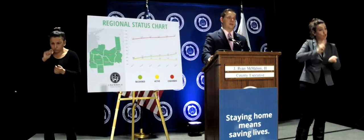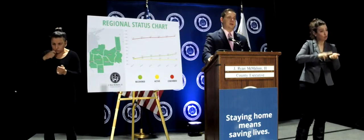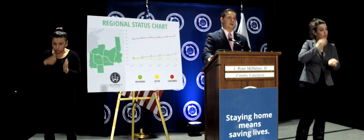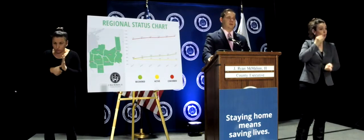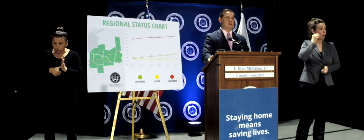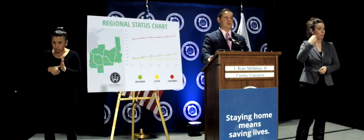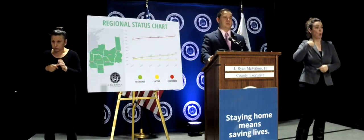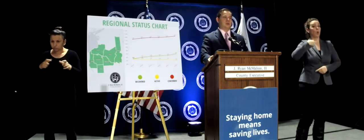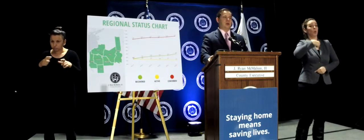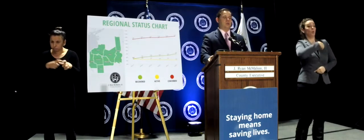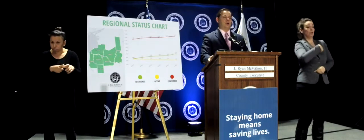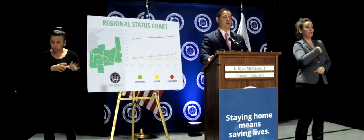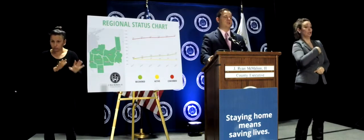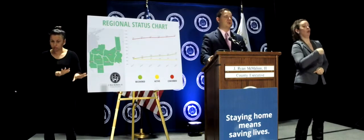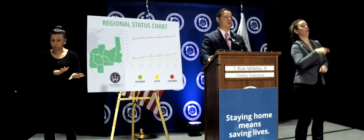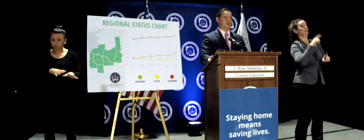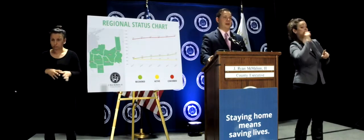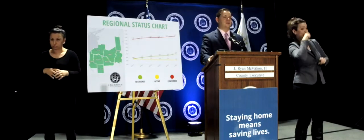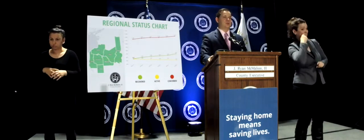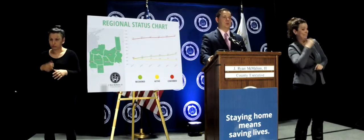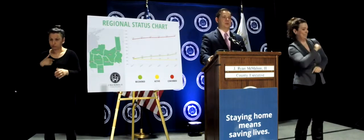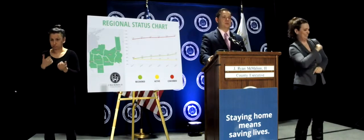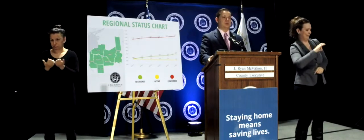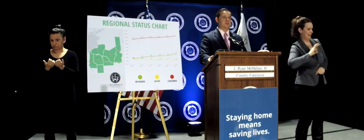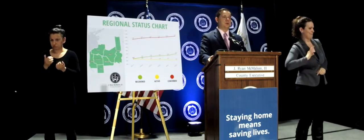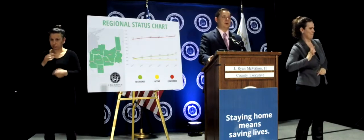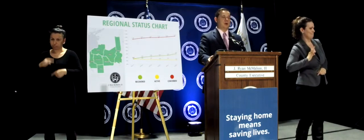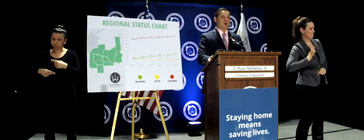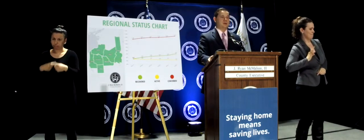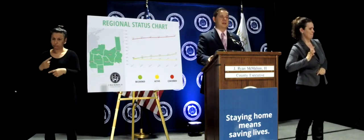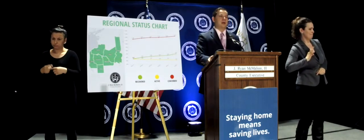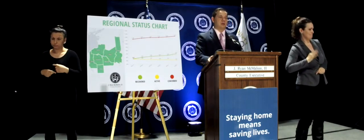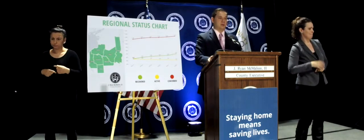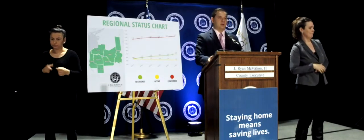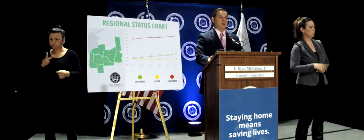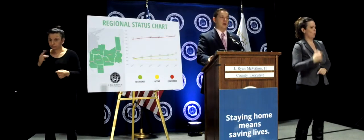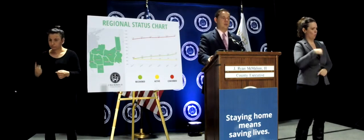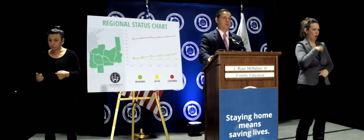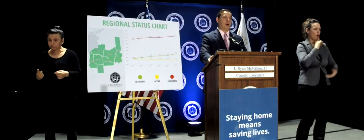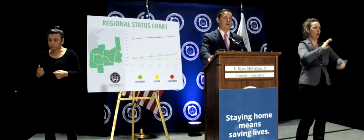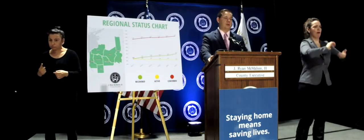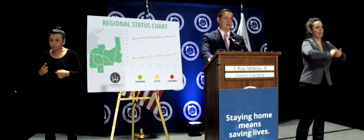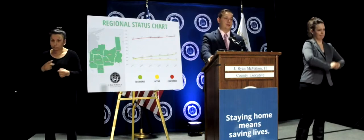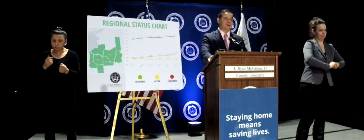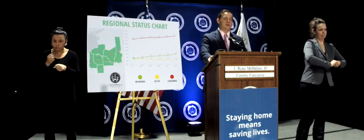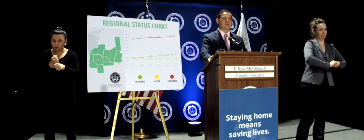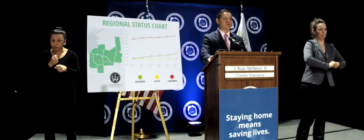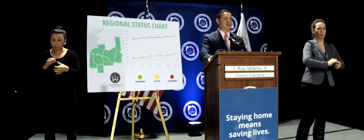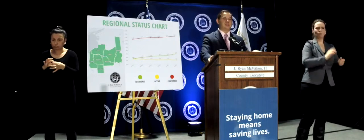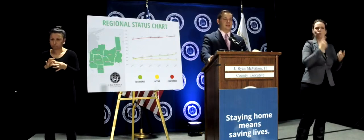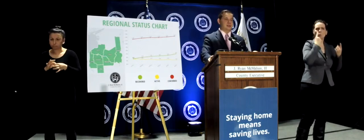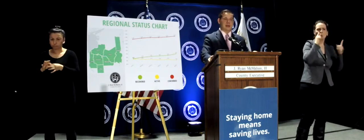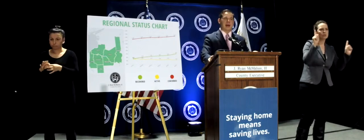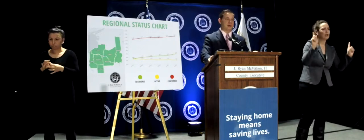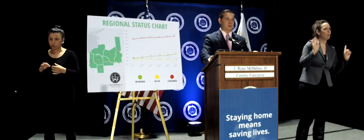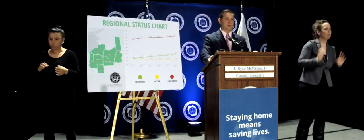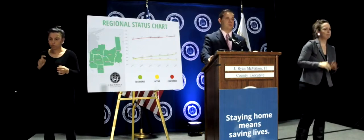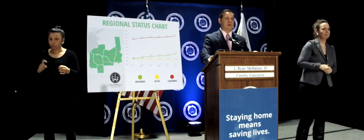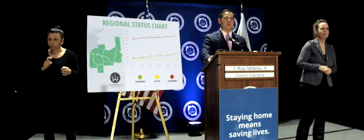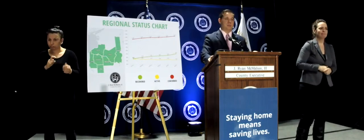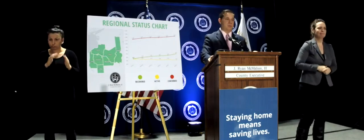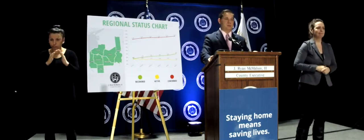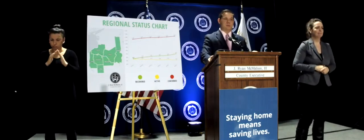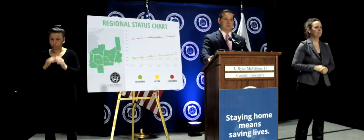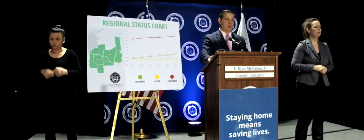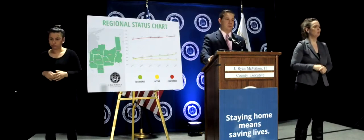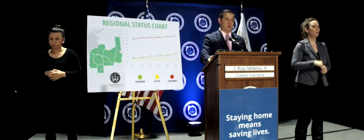I think the collaboration over the last few weeks has been solid. But it doesn't change the anxiety with